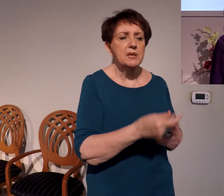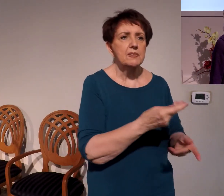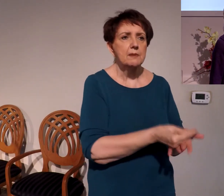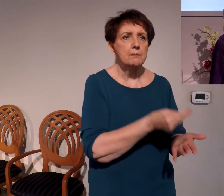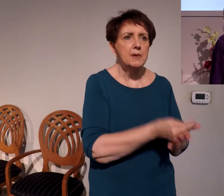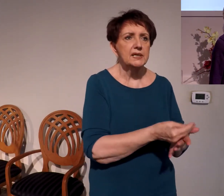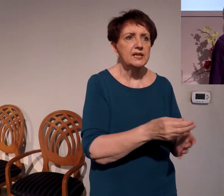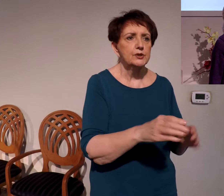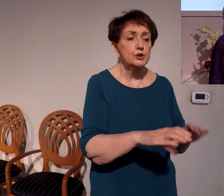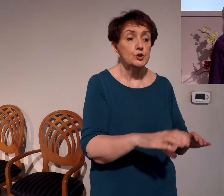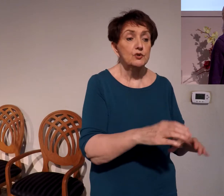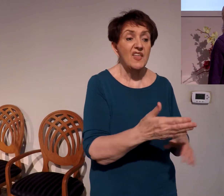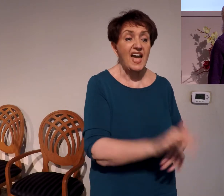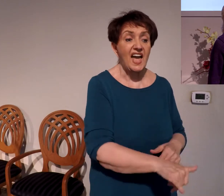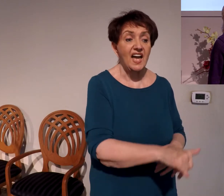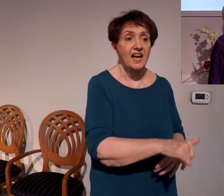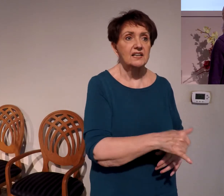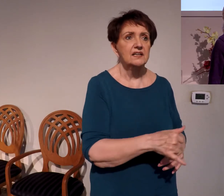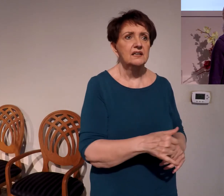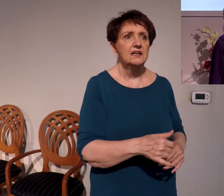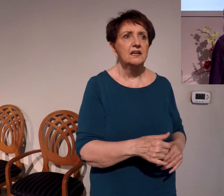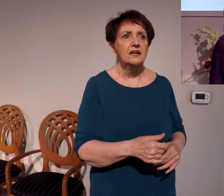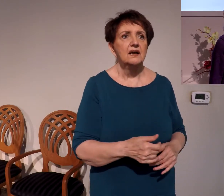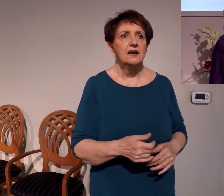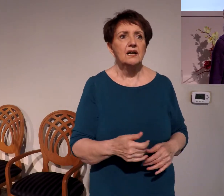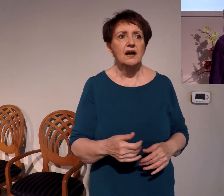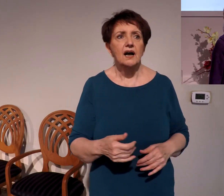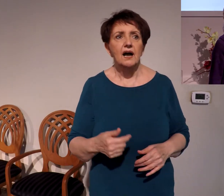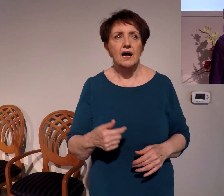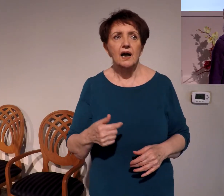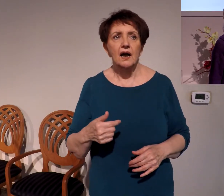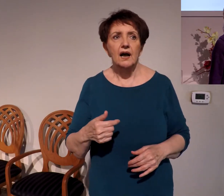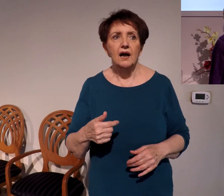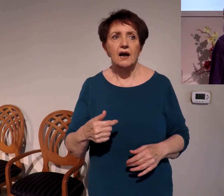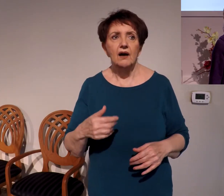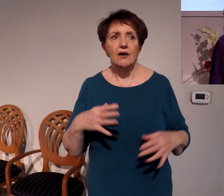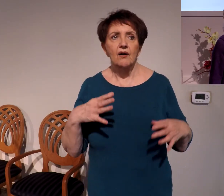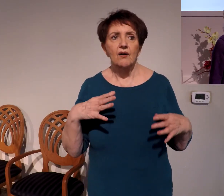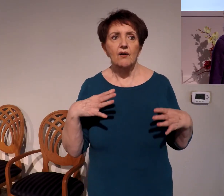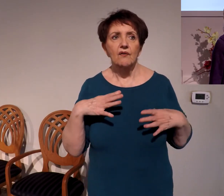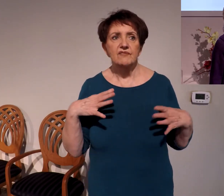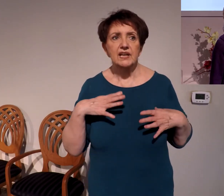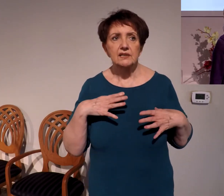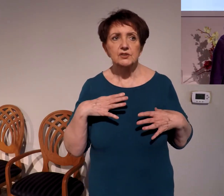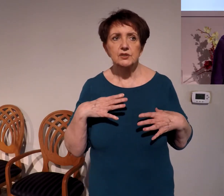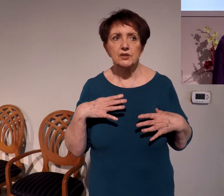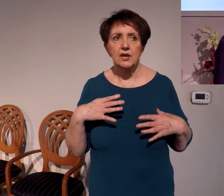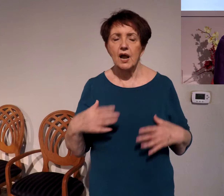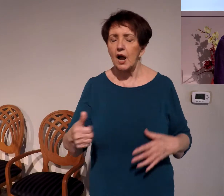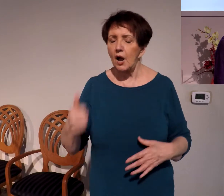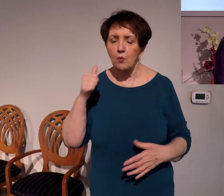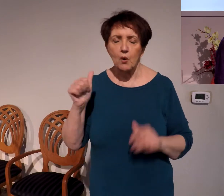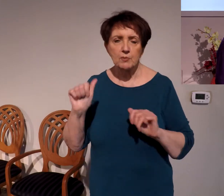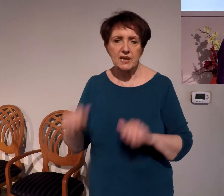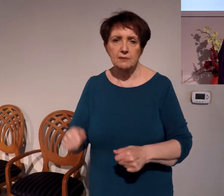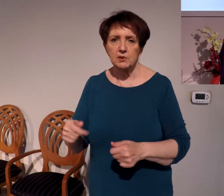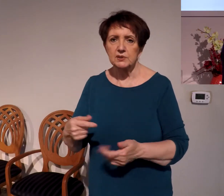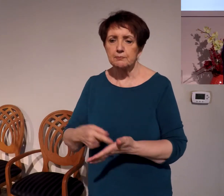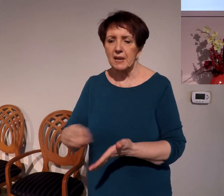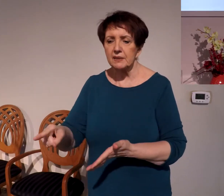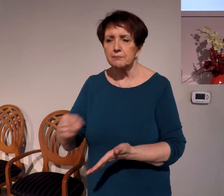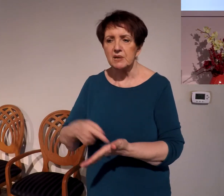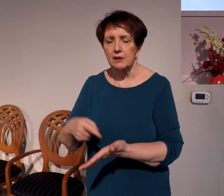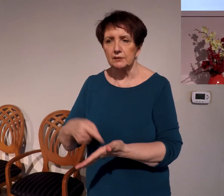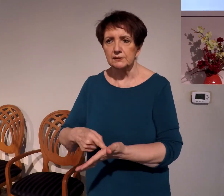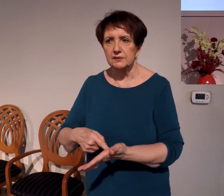want, like to go to a gaming convention or on vacation, that I'm not going to have enough money to pay my bills. Yeah, right. And